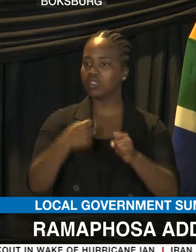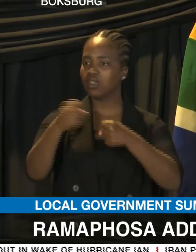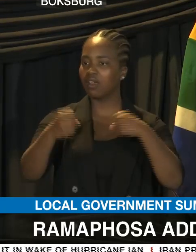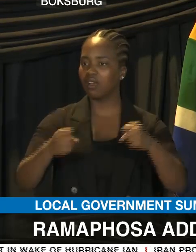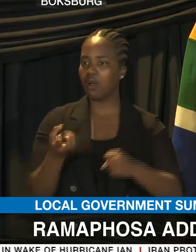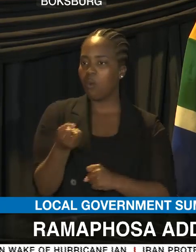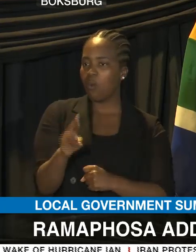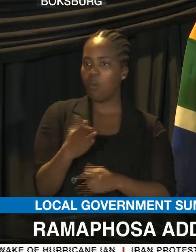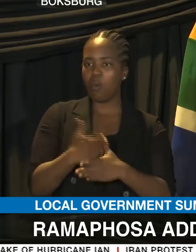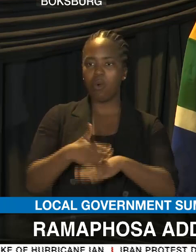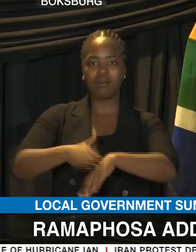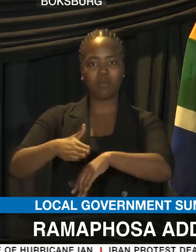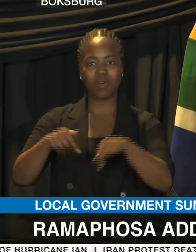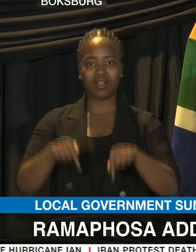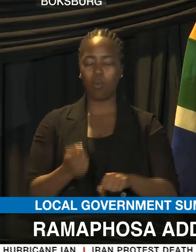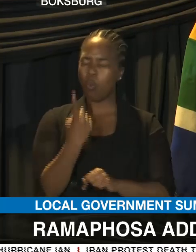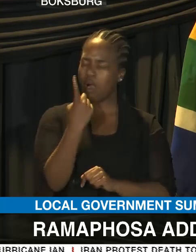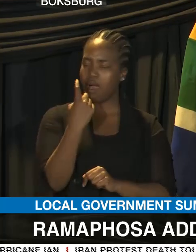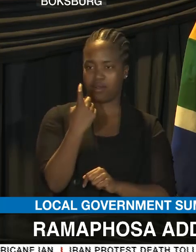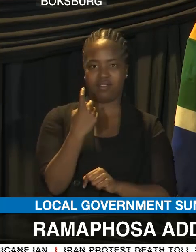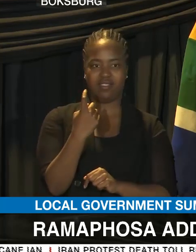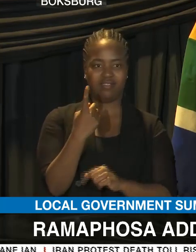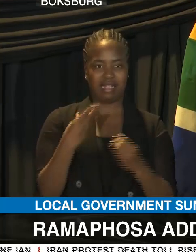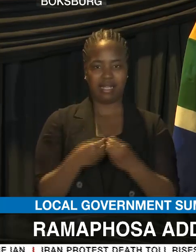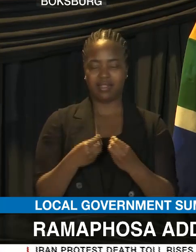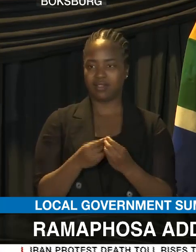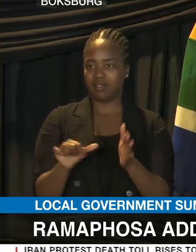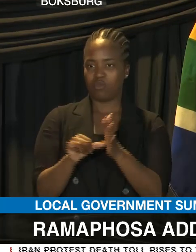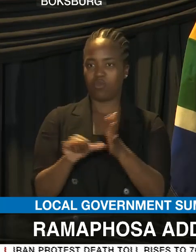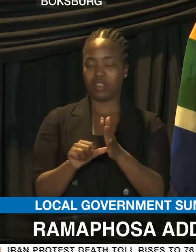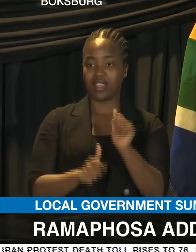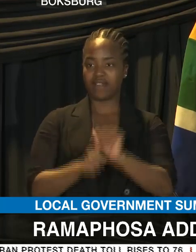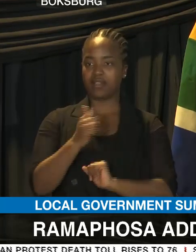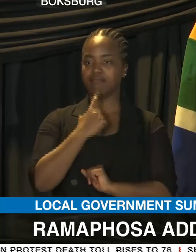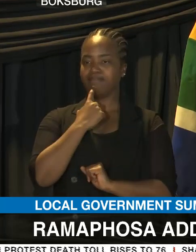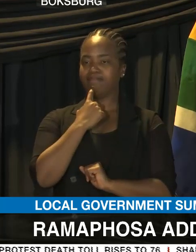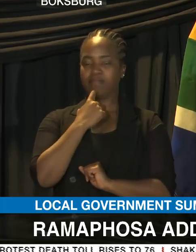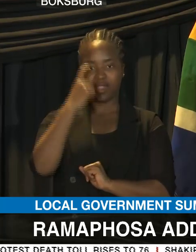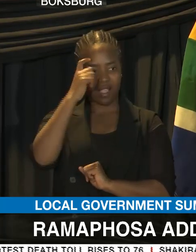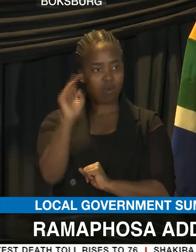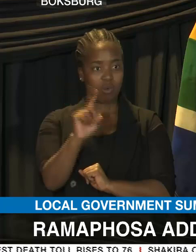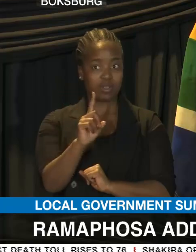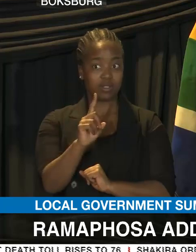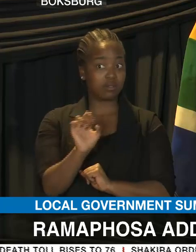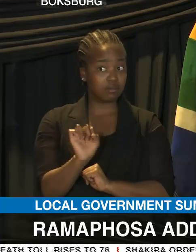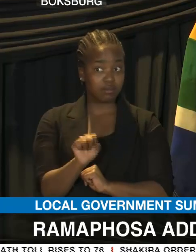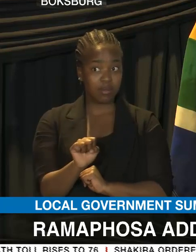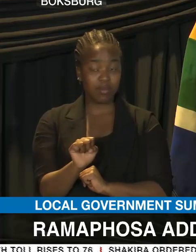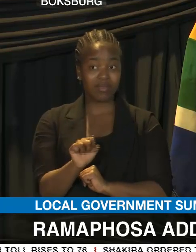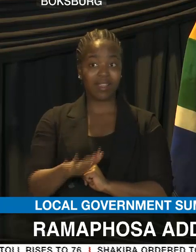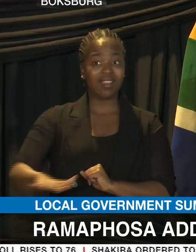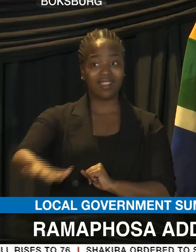their investments, one of the first factors that they consider is whether there is an